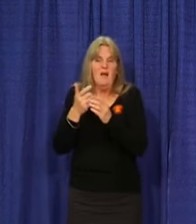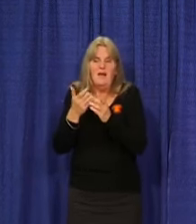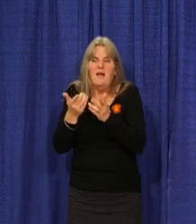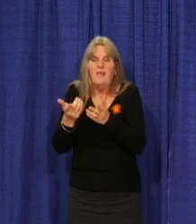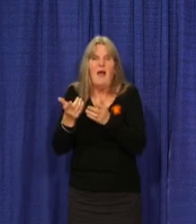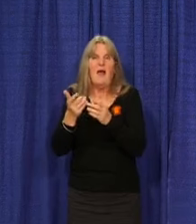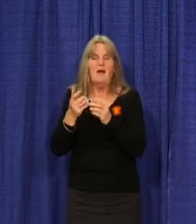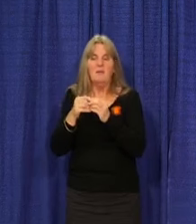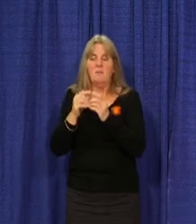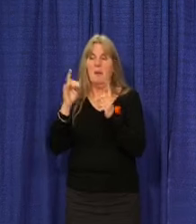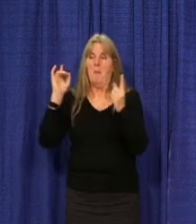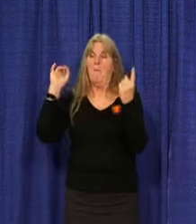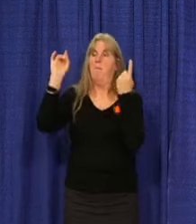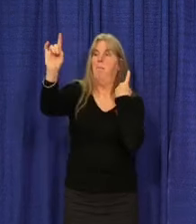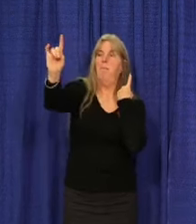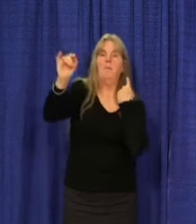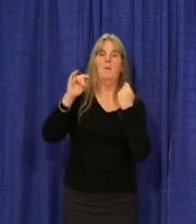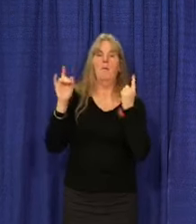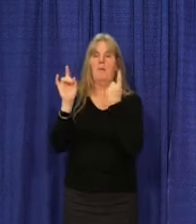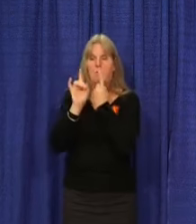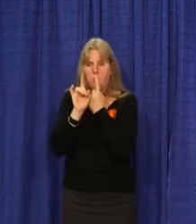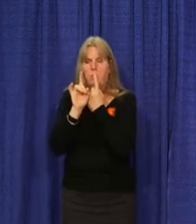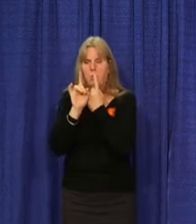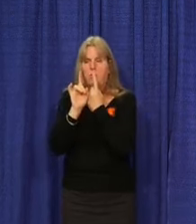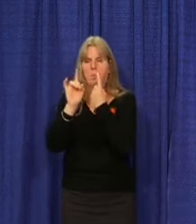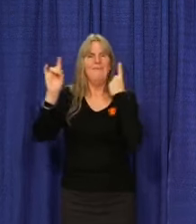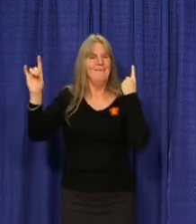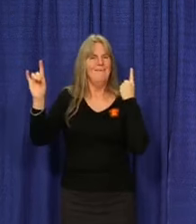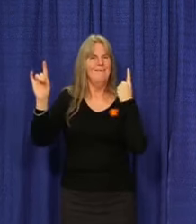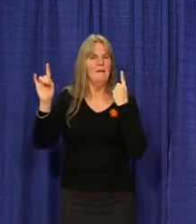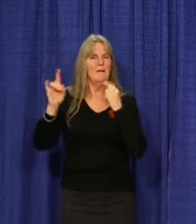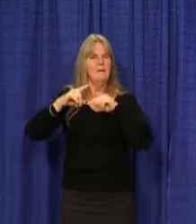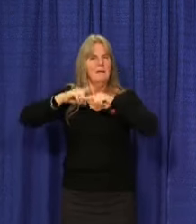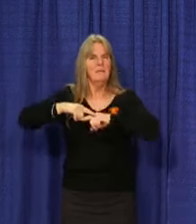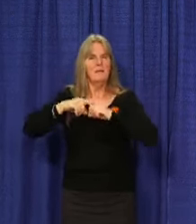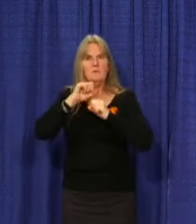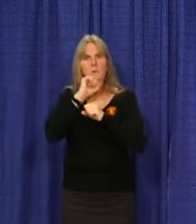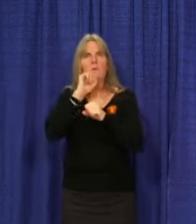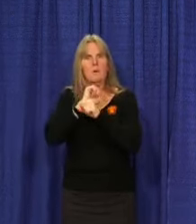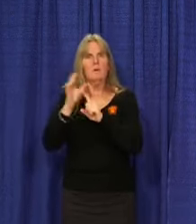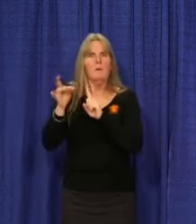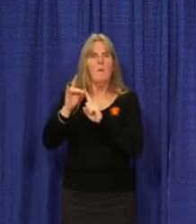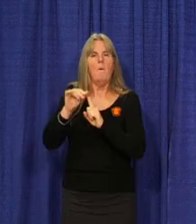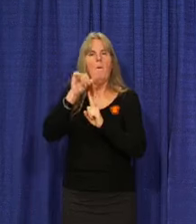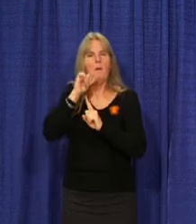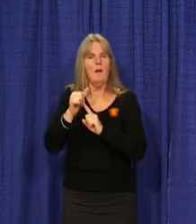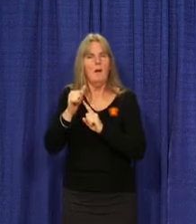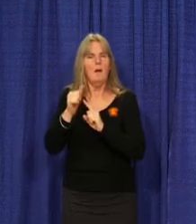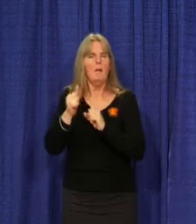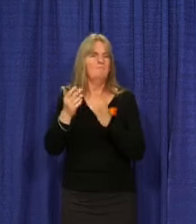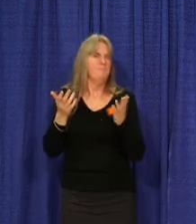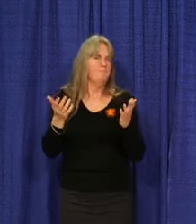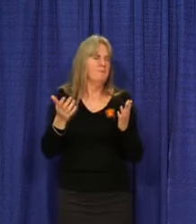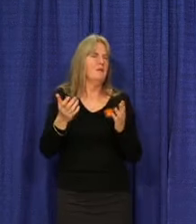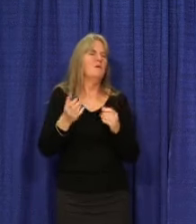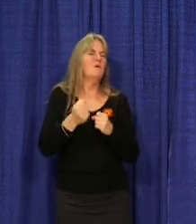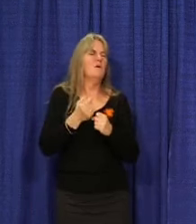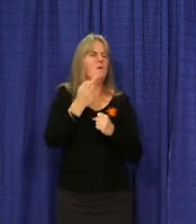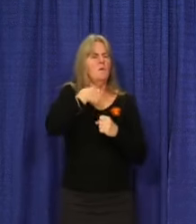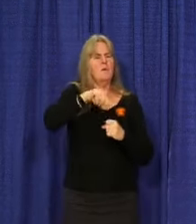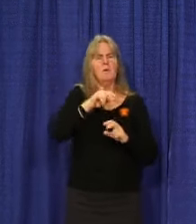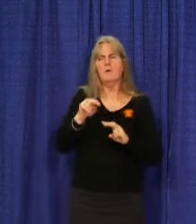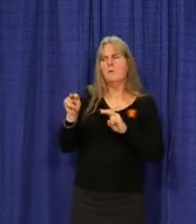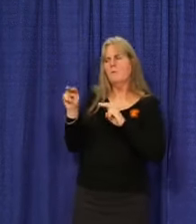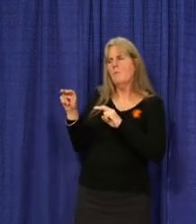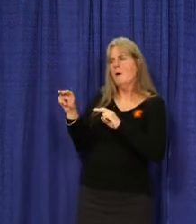add useful information or not? I think it's still the big question that we haven't answered. We're looking forward to really the experience of other